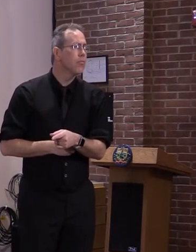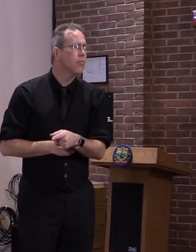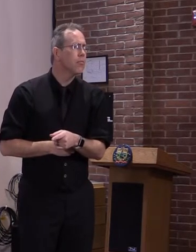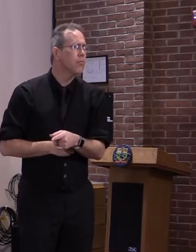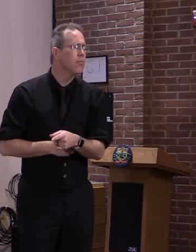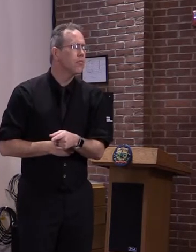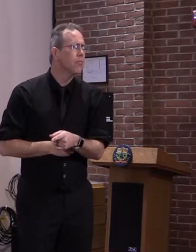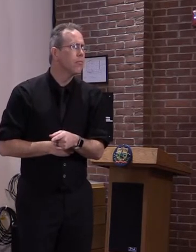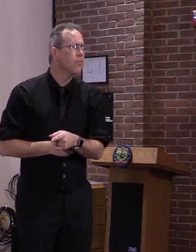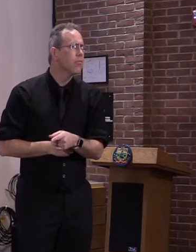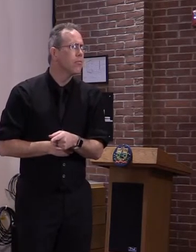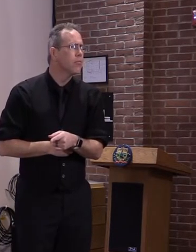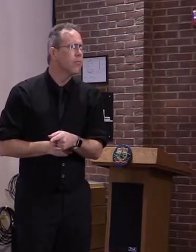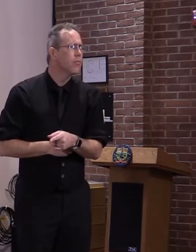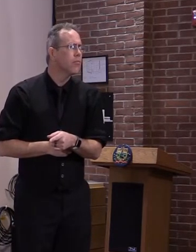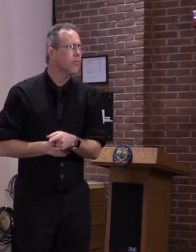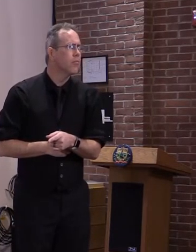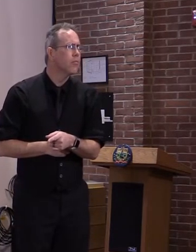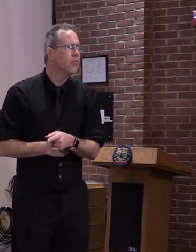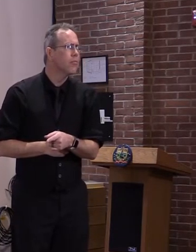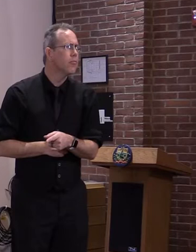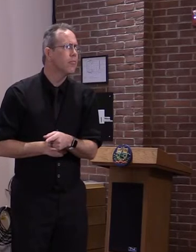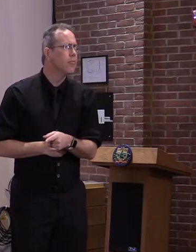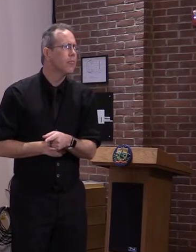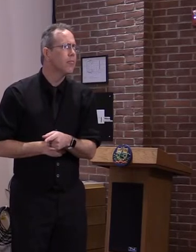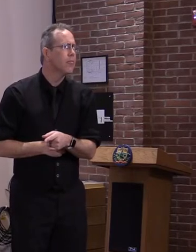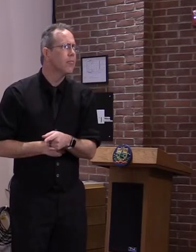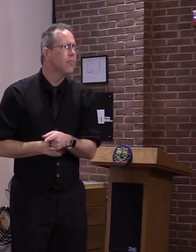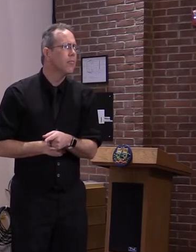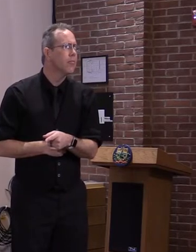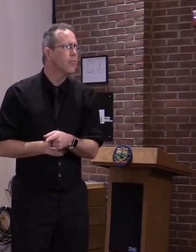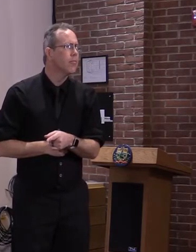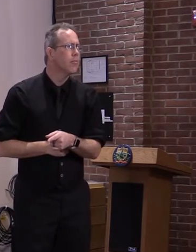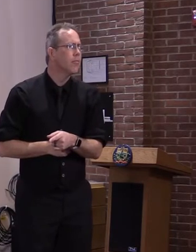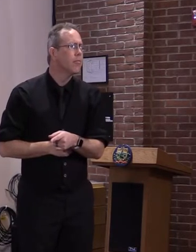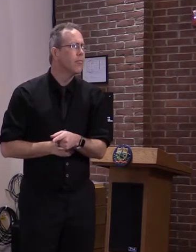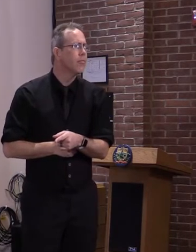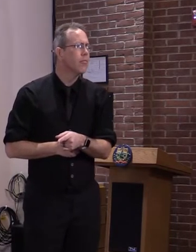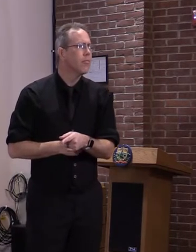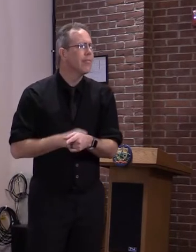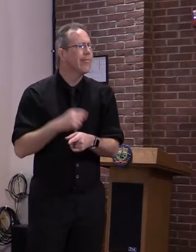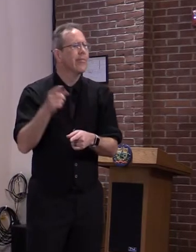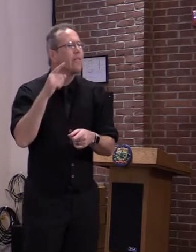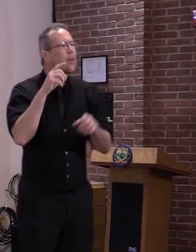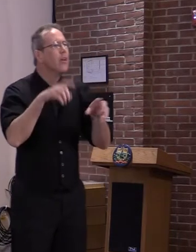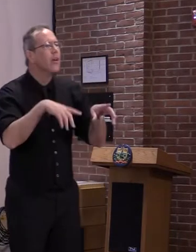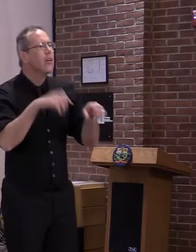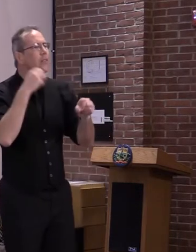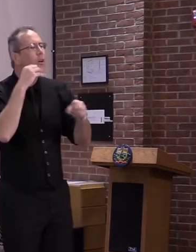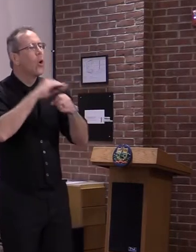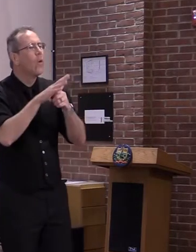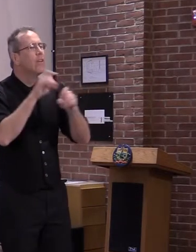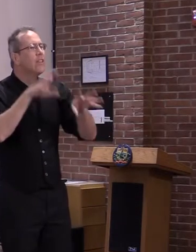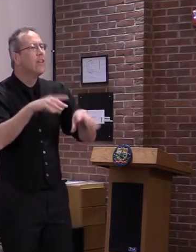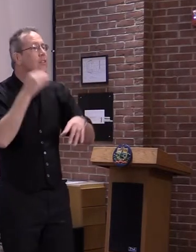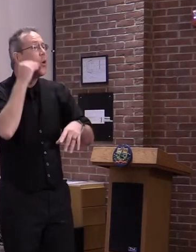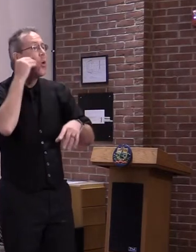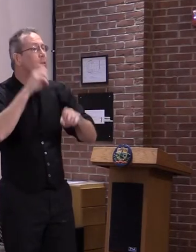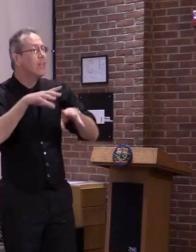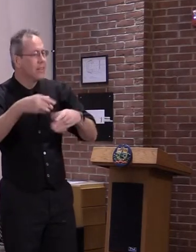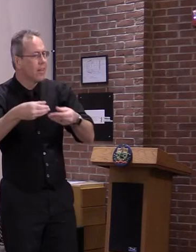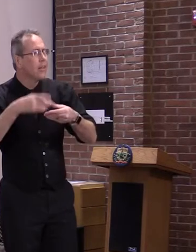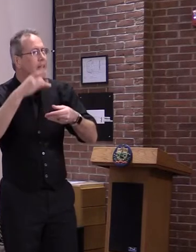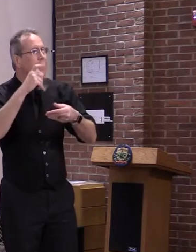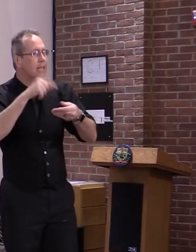have a use-by date of June or July, I believe. And I'm just wondering, can